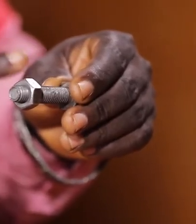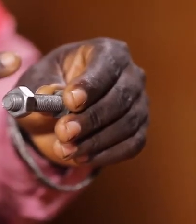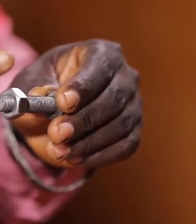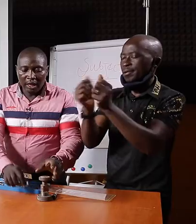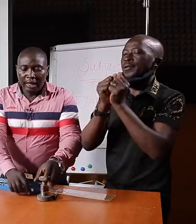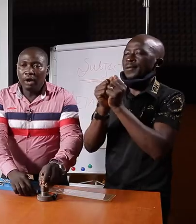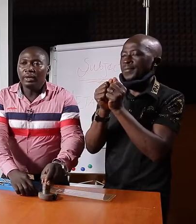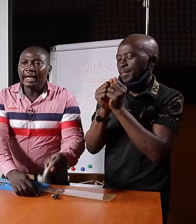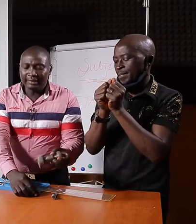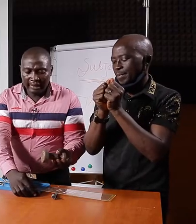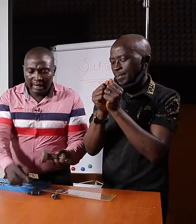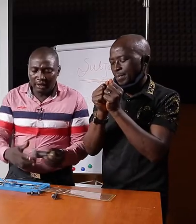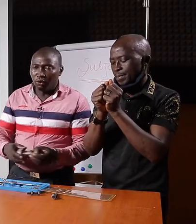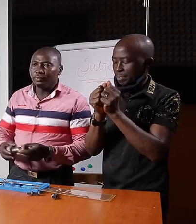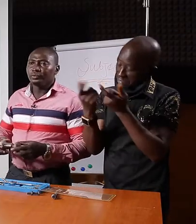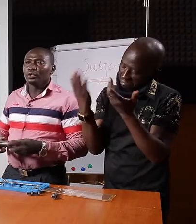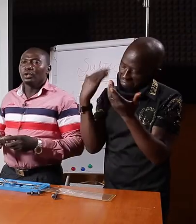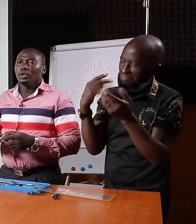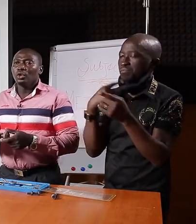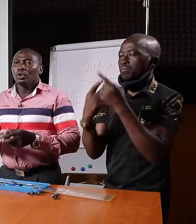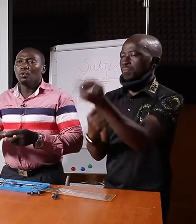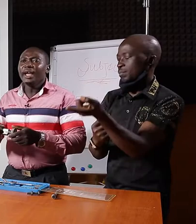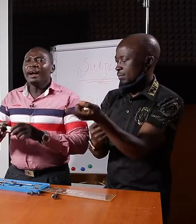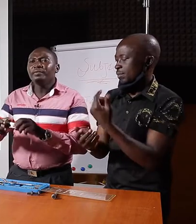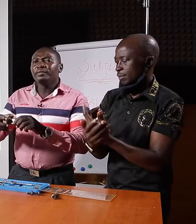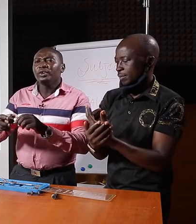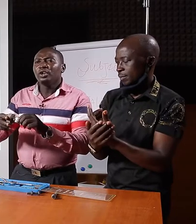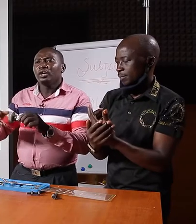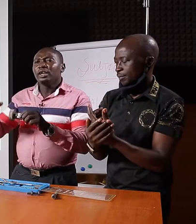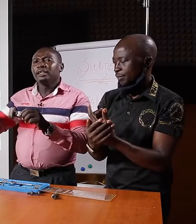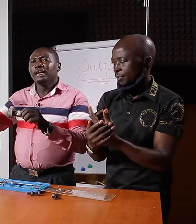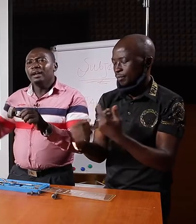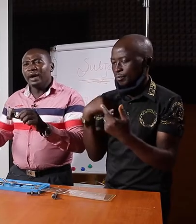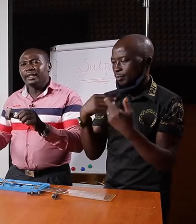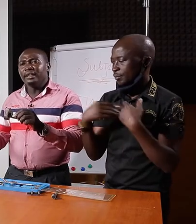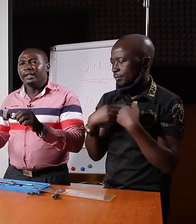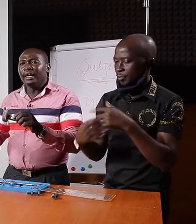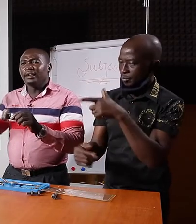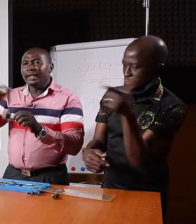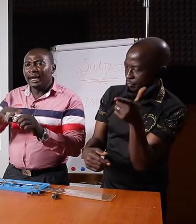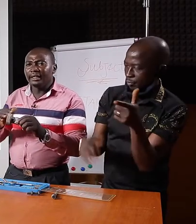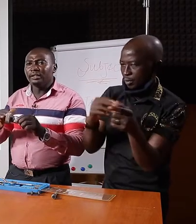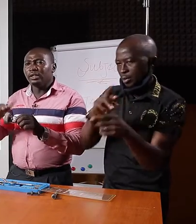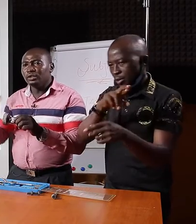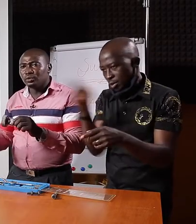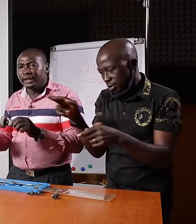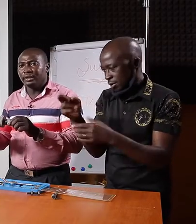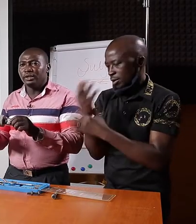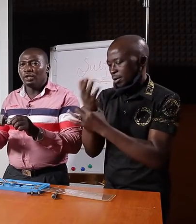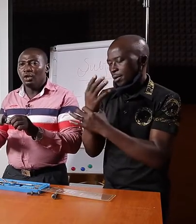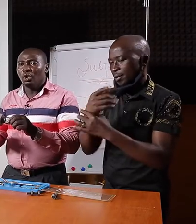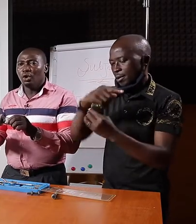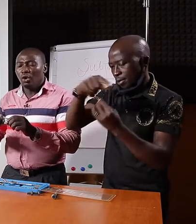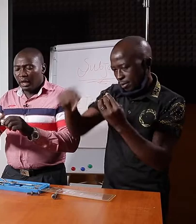together. Now, like I said earlier on, we have the left-handed and the right-handed